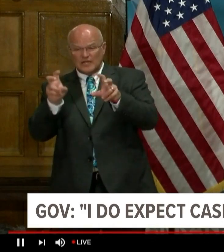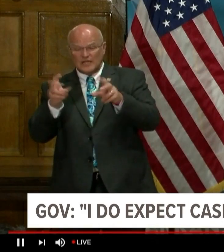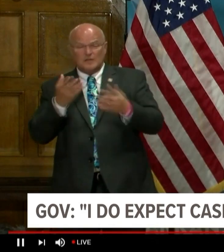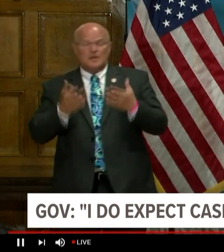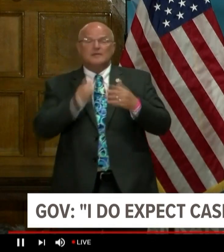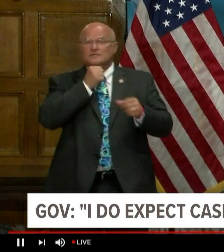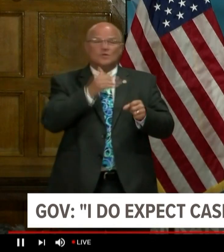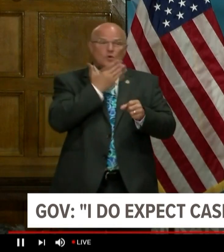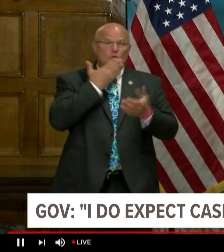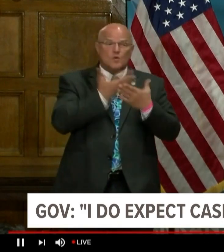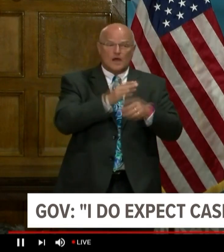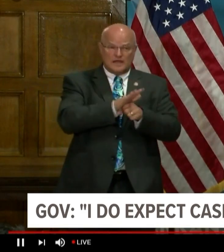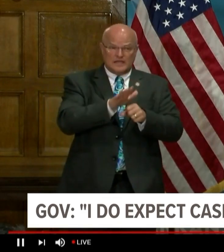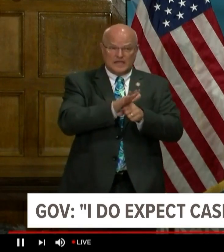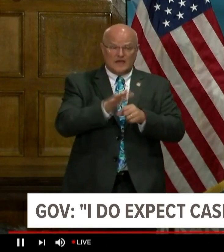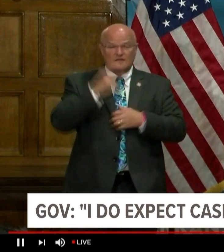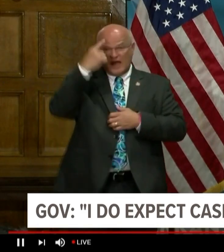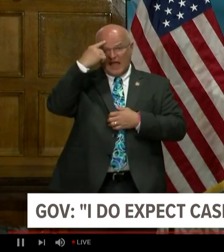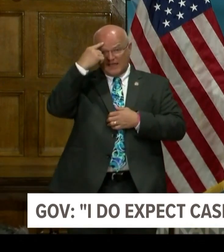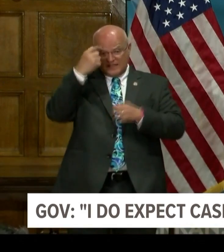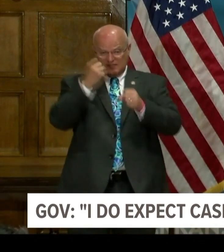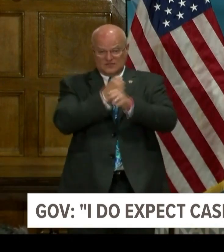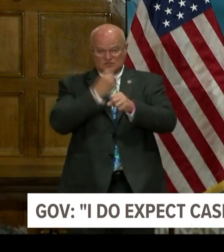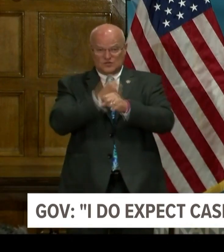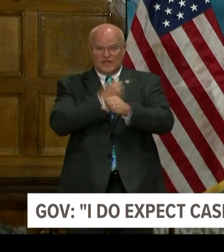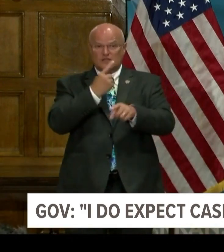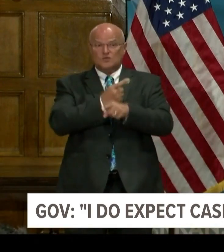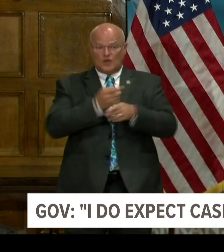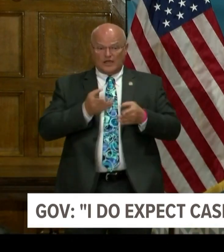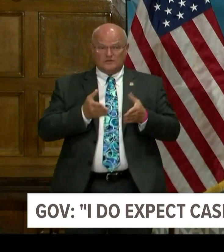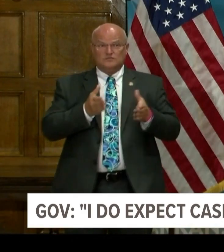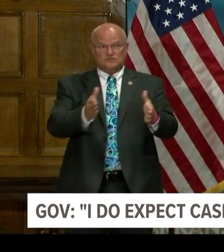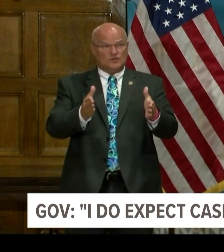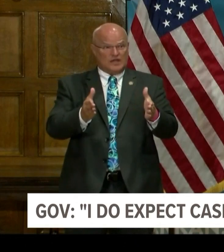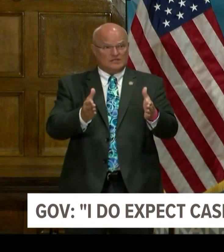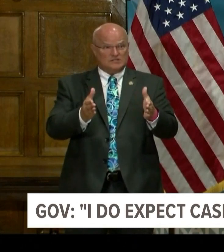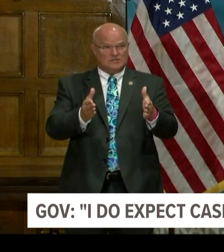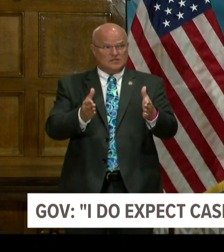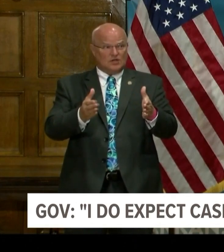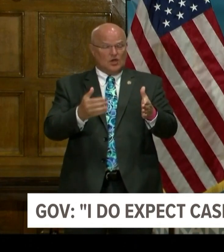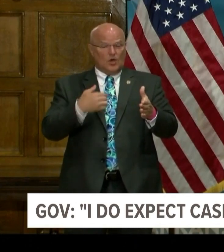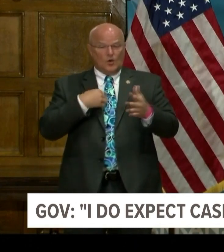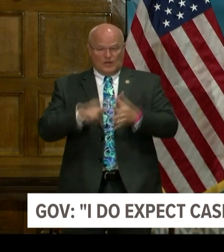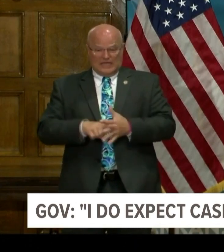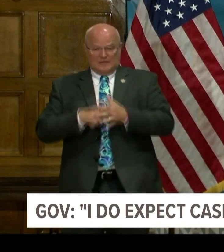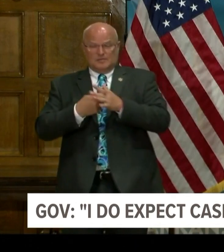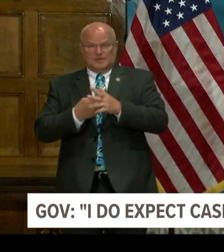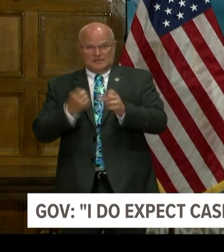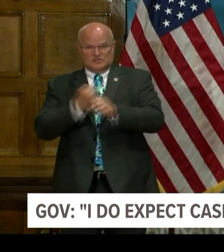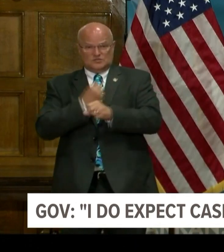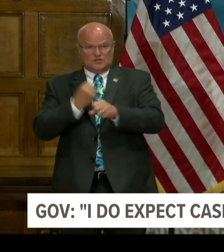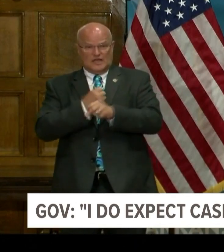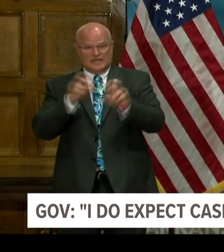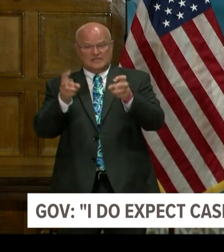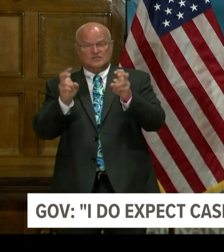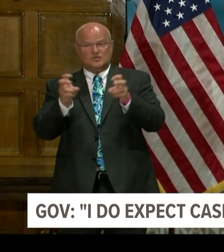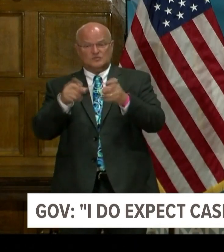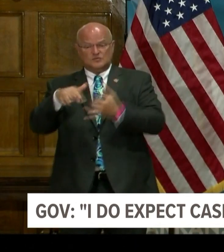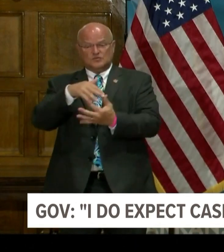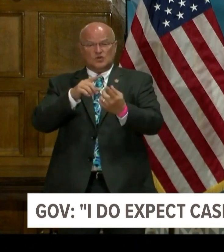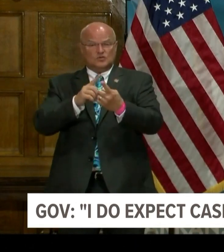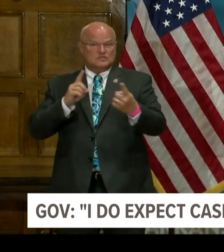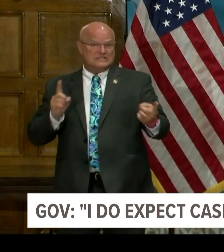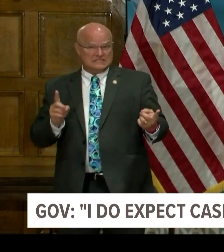be doing it well enough. I think the strategy is the right strategy. Are we implementing the strategy in terms of